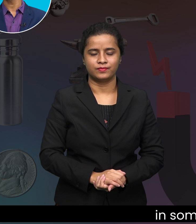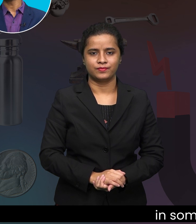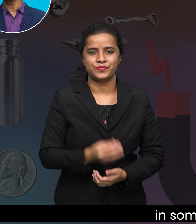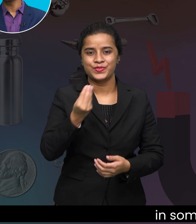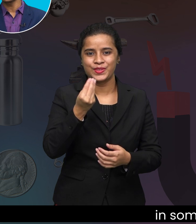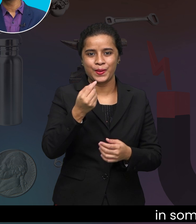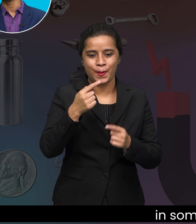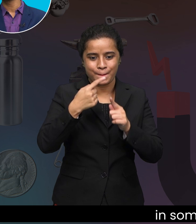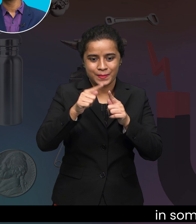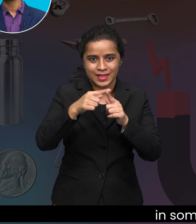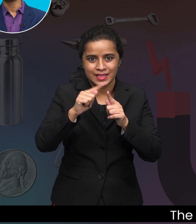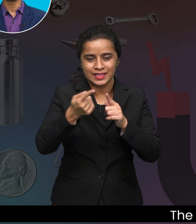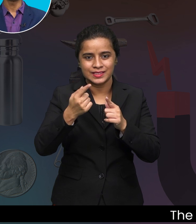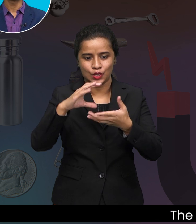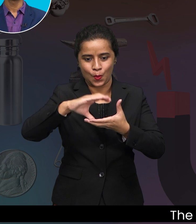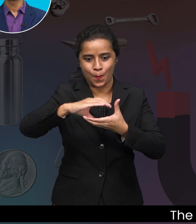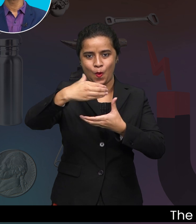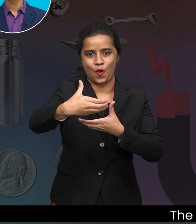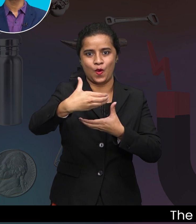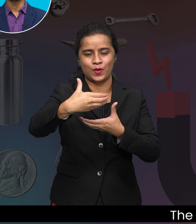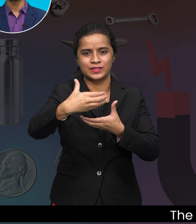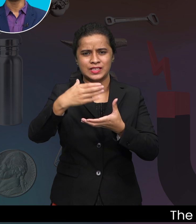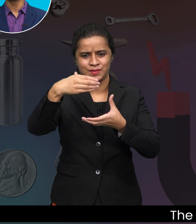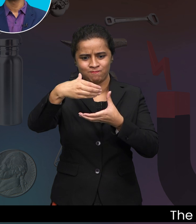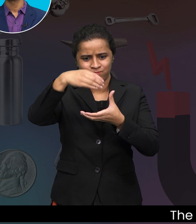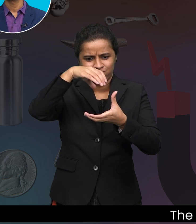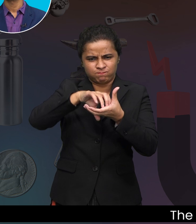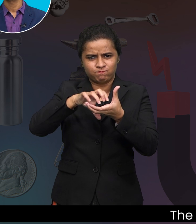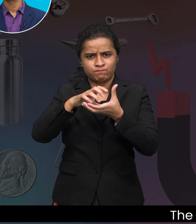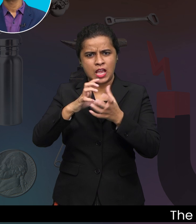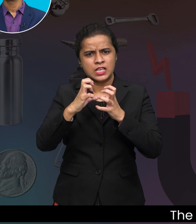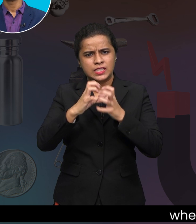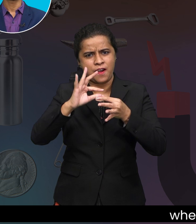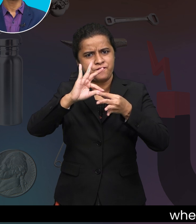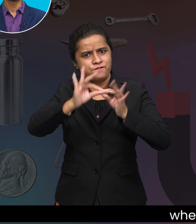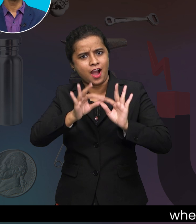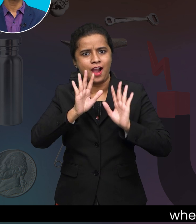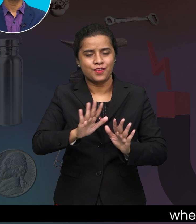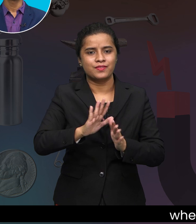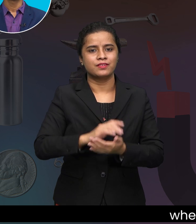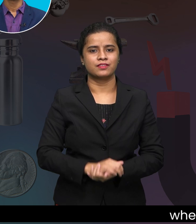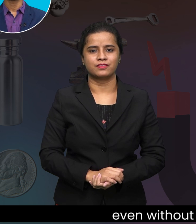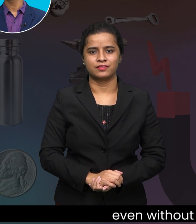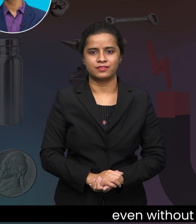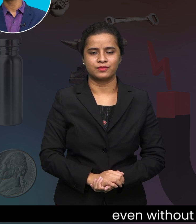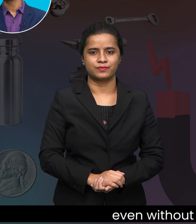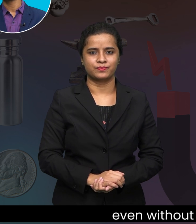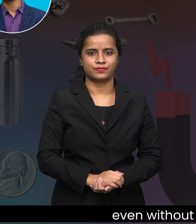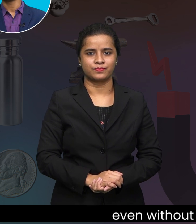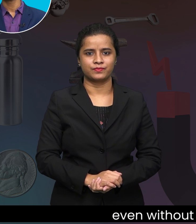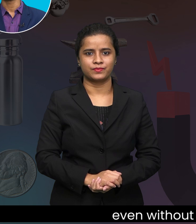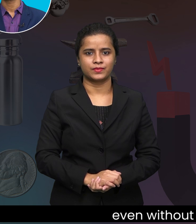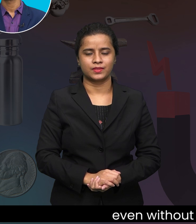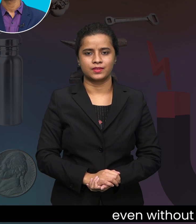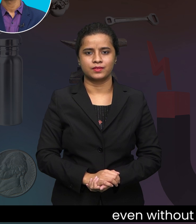In some pencil boxes, the lid fits tightly when we close it even without a